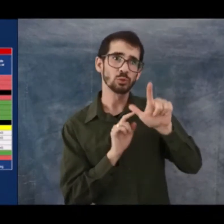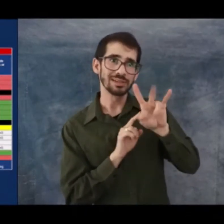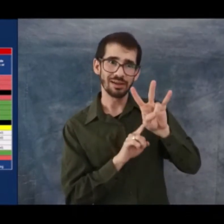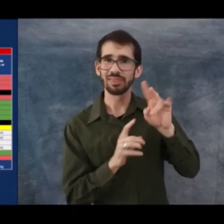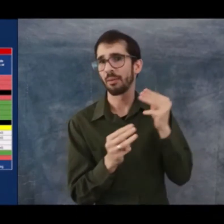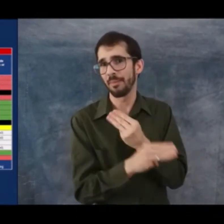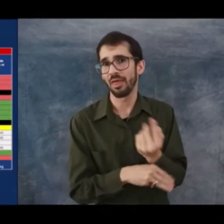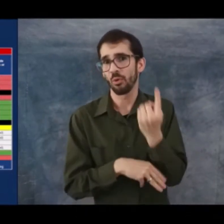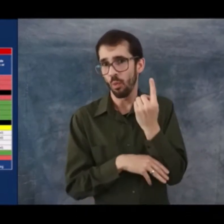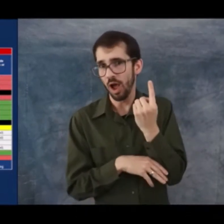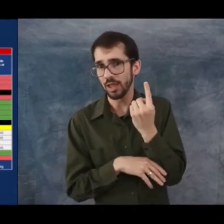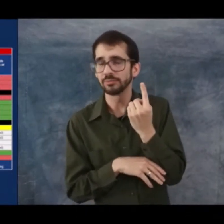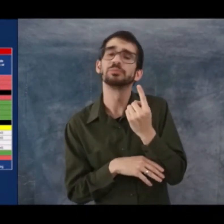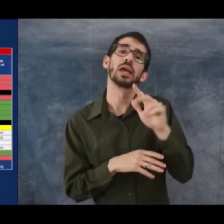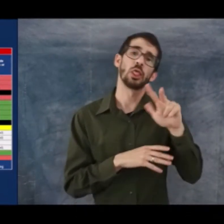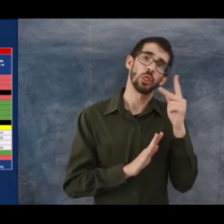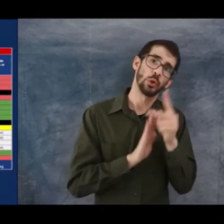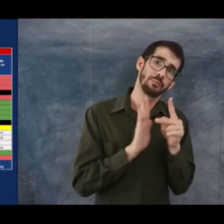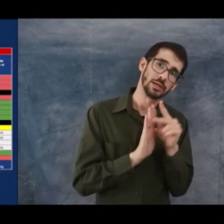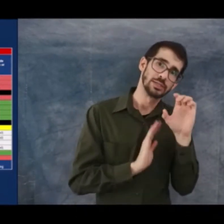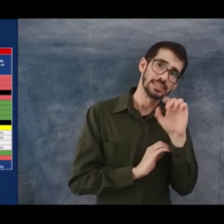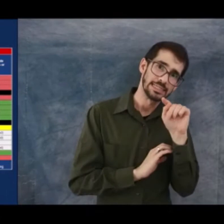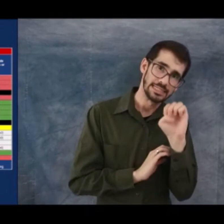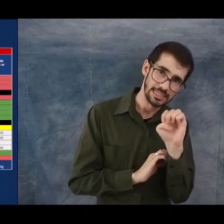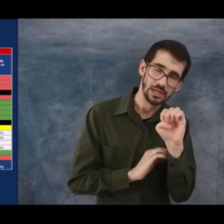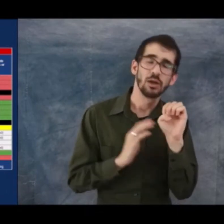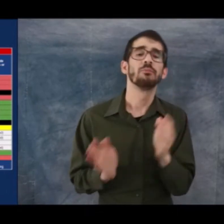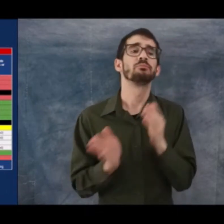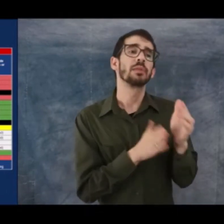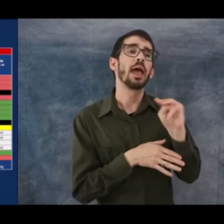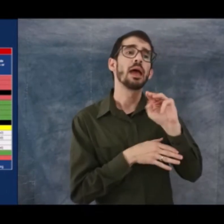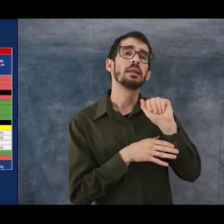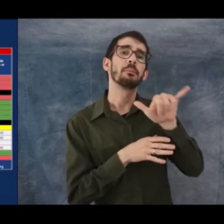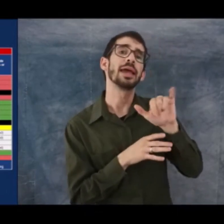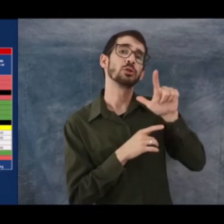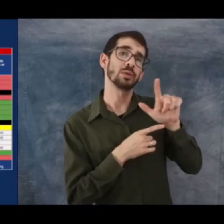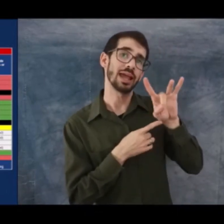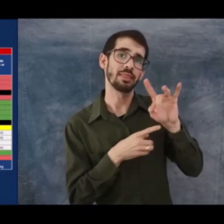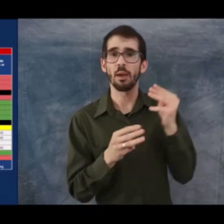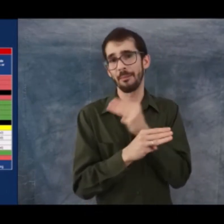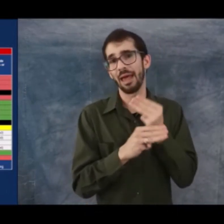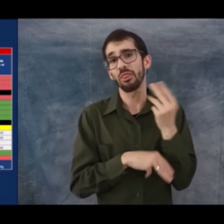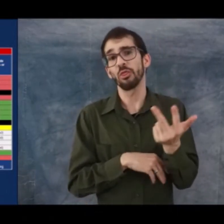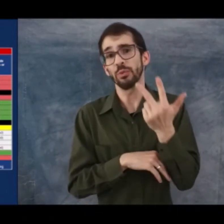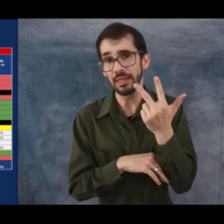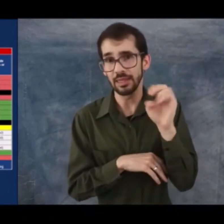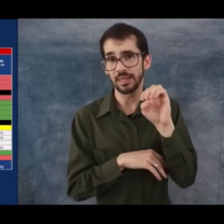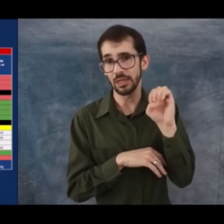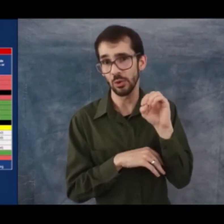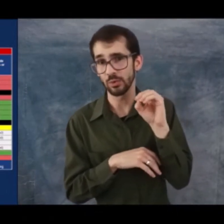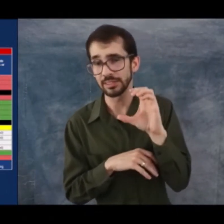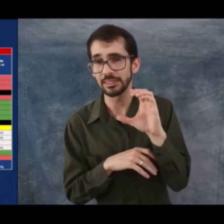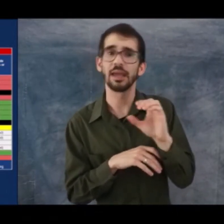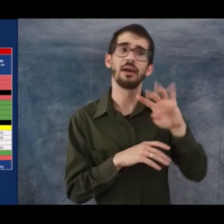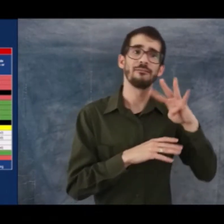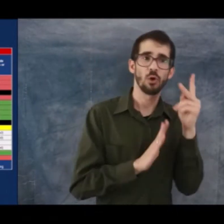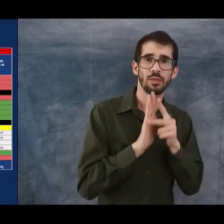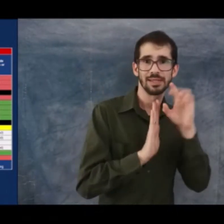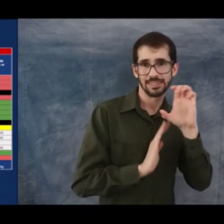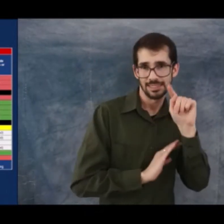1 EOC and third period CTE assessments, and on May 28th for the Math 3 EOC and fourth period CTE